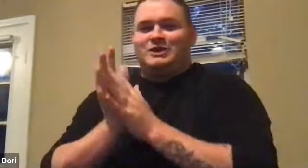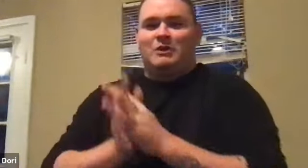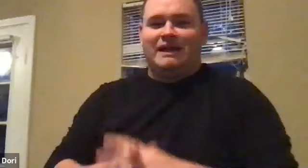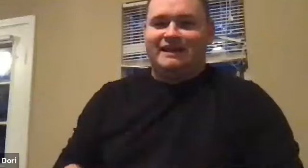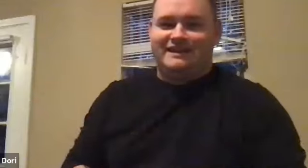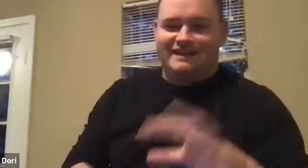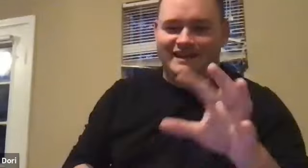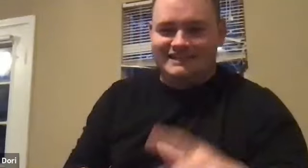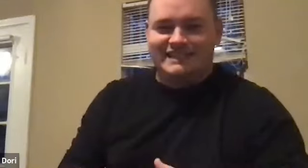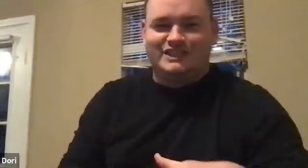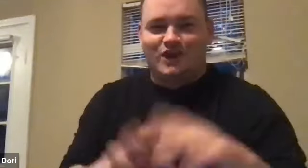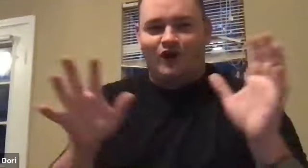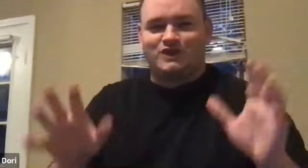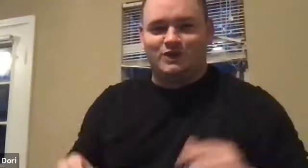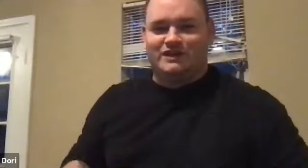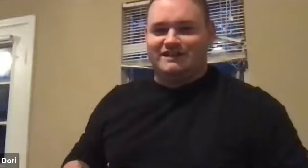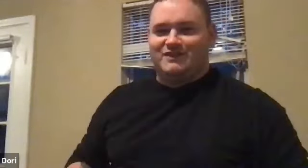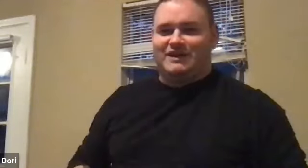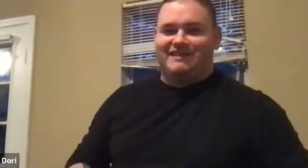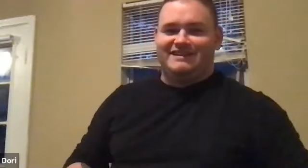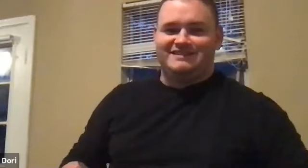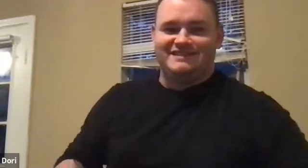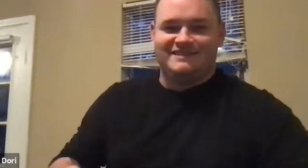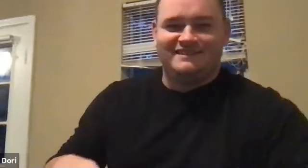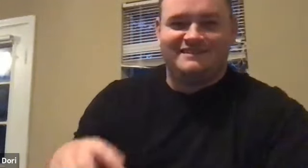You'll be the listed star student if you get this.